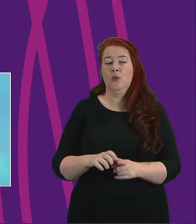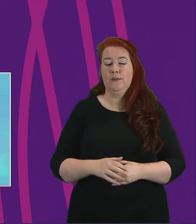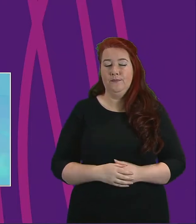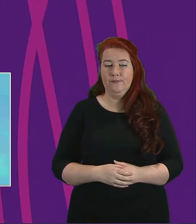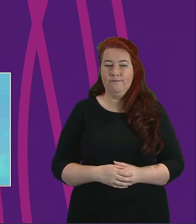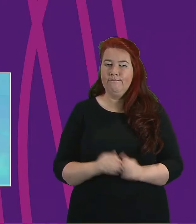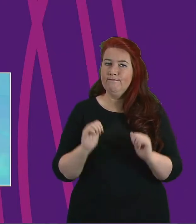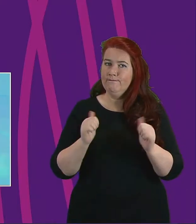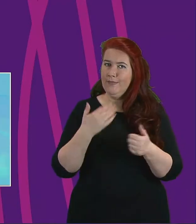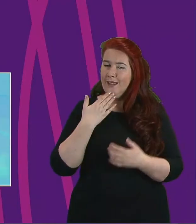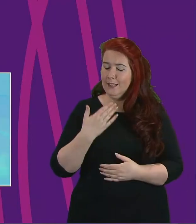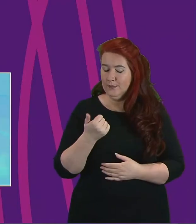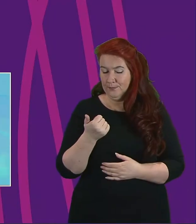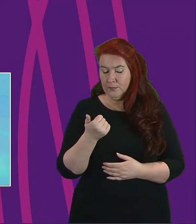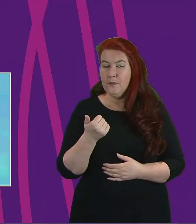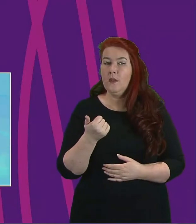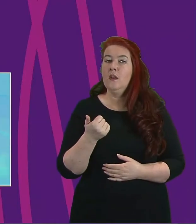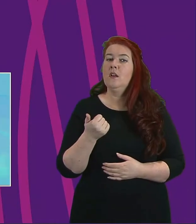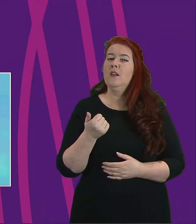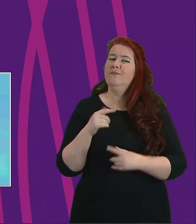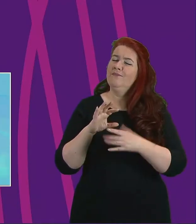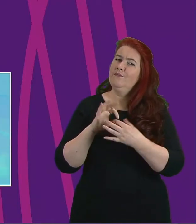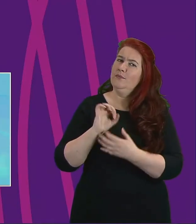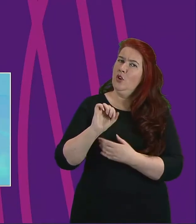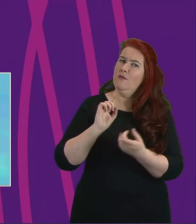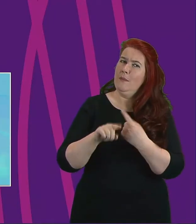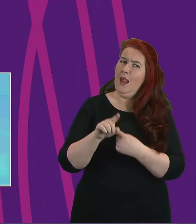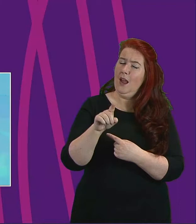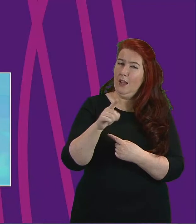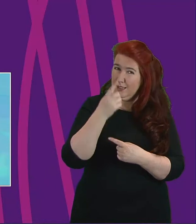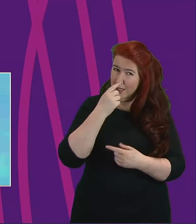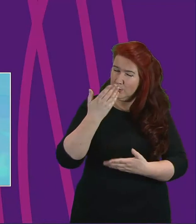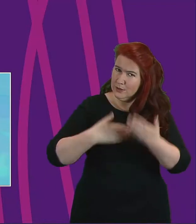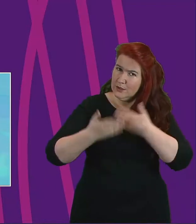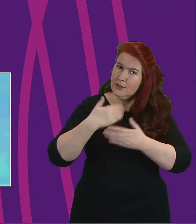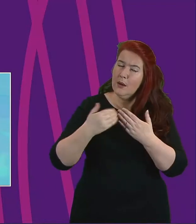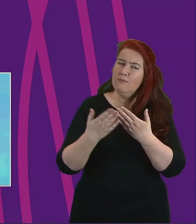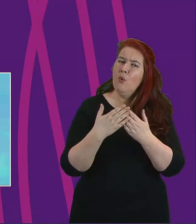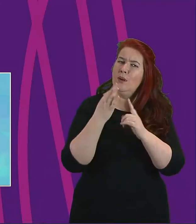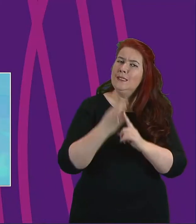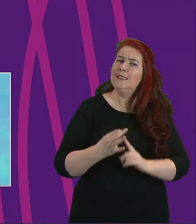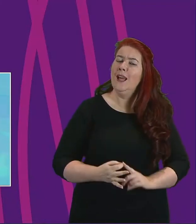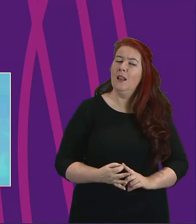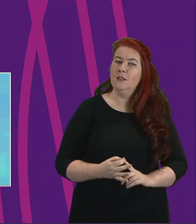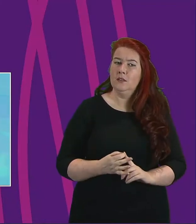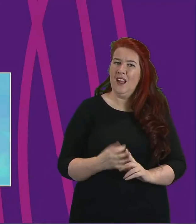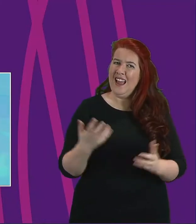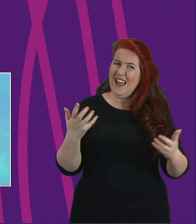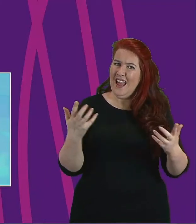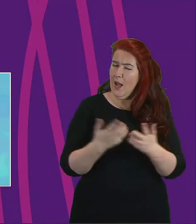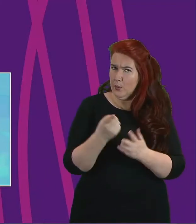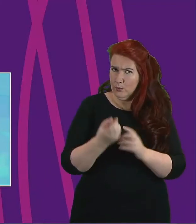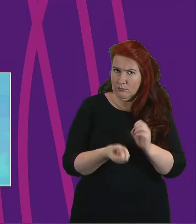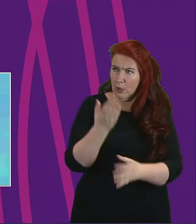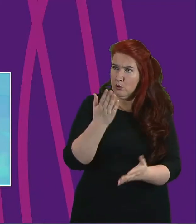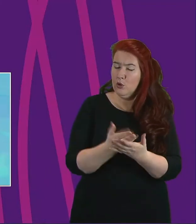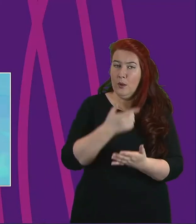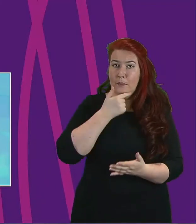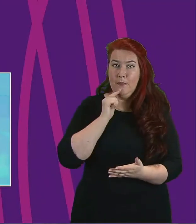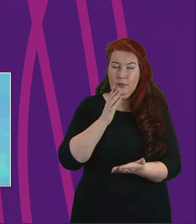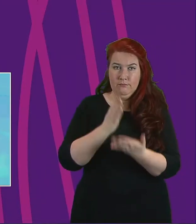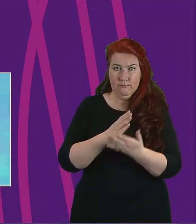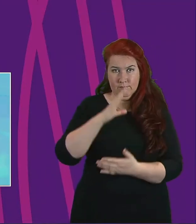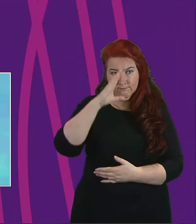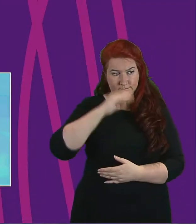as well. Further to that reply though, can the Cabinet Secretary provide details and how it is ensuring people informed and access